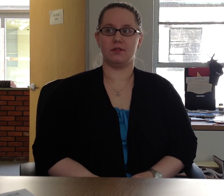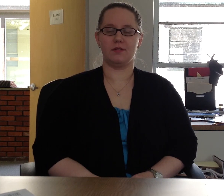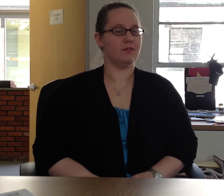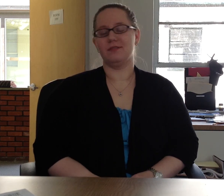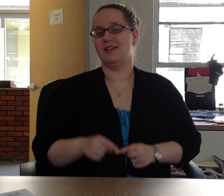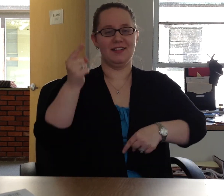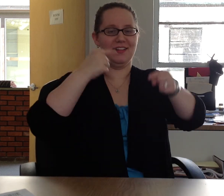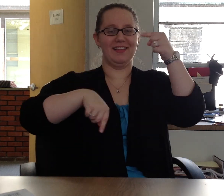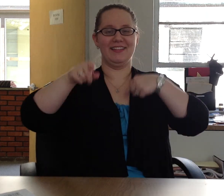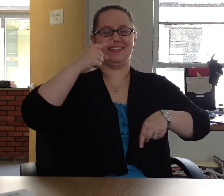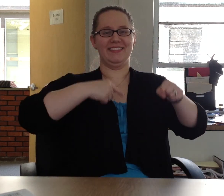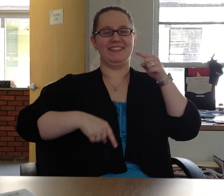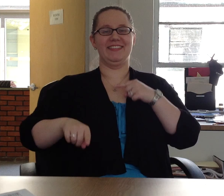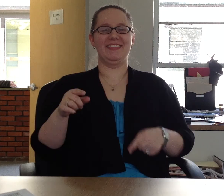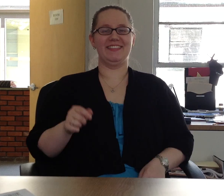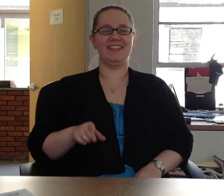Pasteurizing milk.